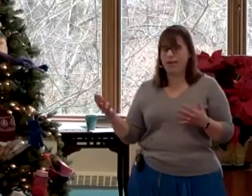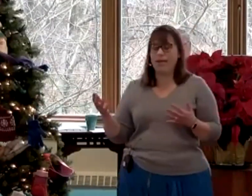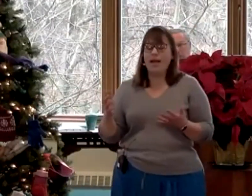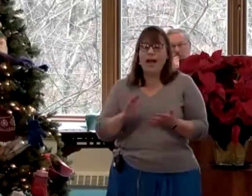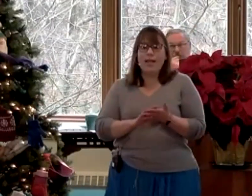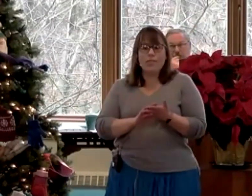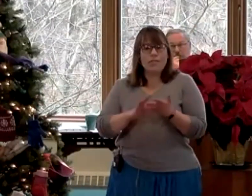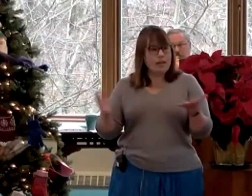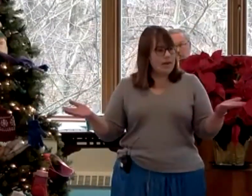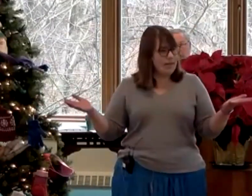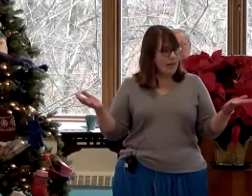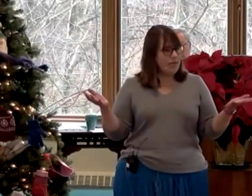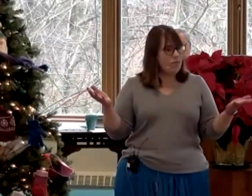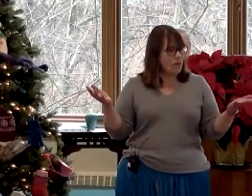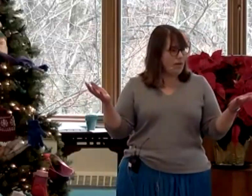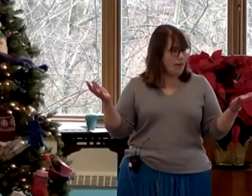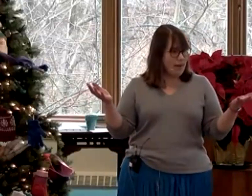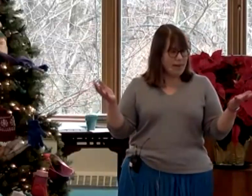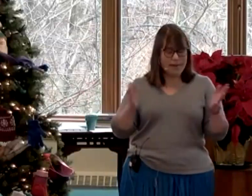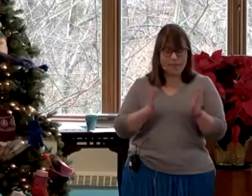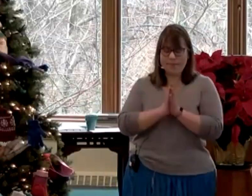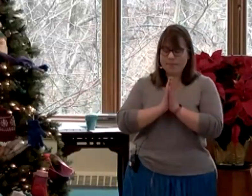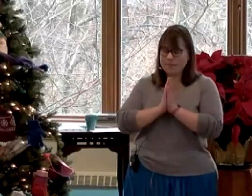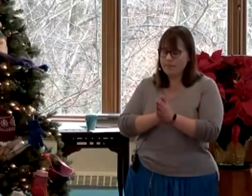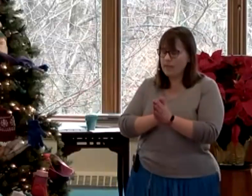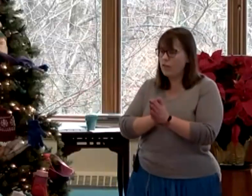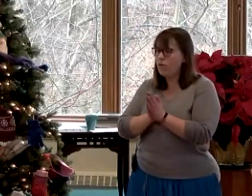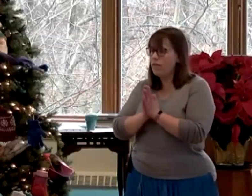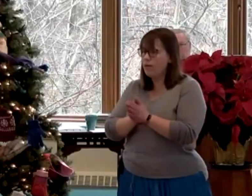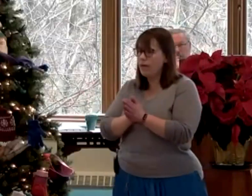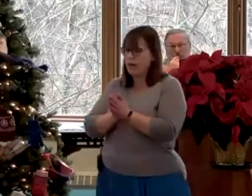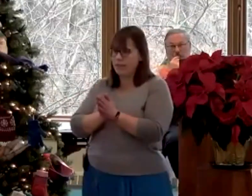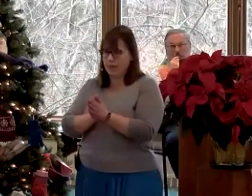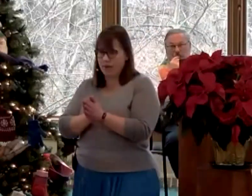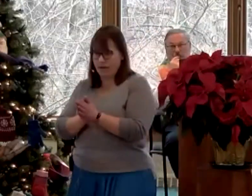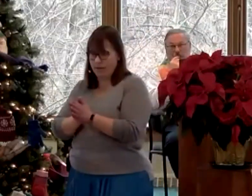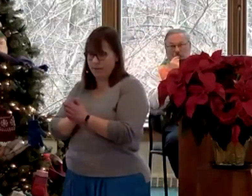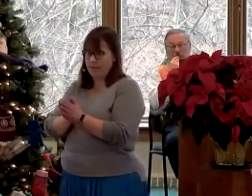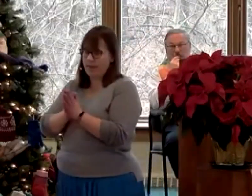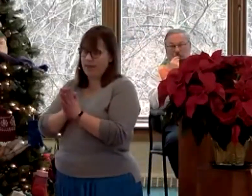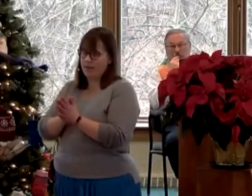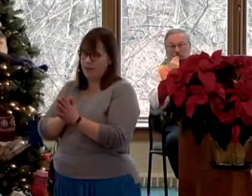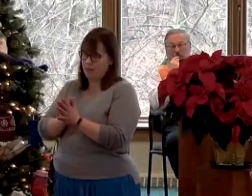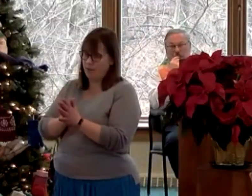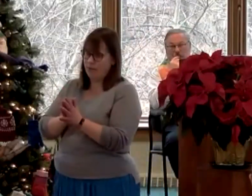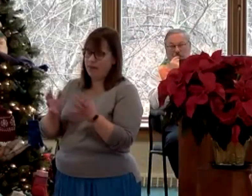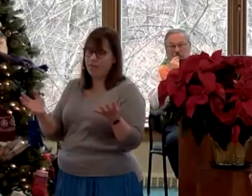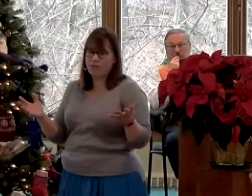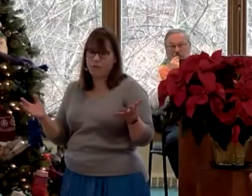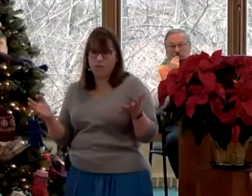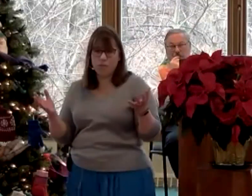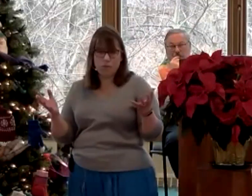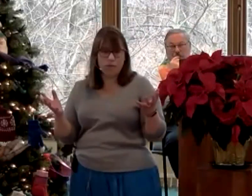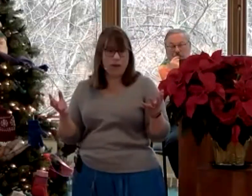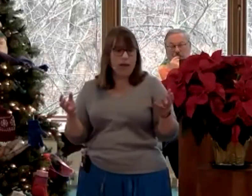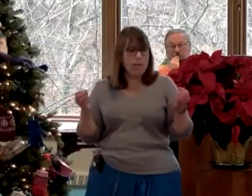Hanukkah. And so today I'm going to tell the story of Hanukkah. So a very long time ago in the land of Israel